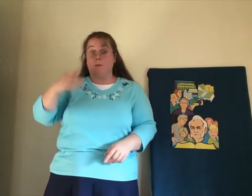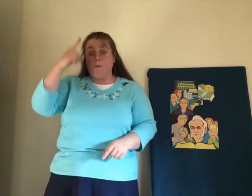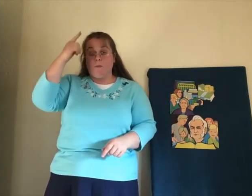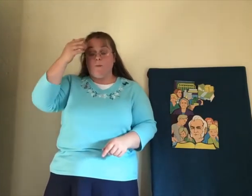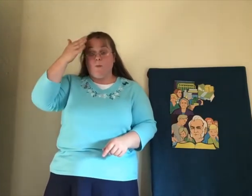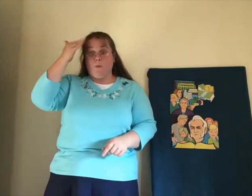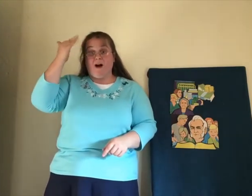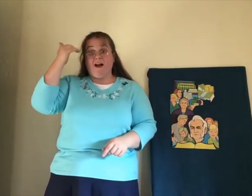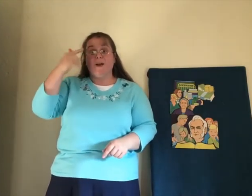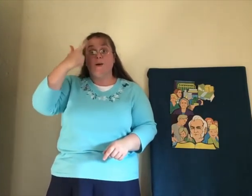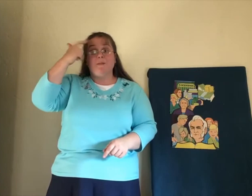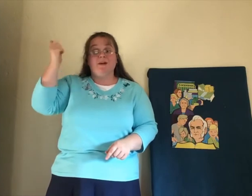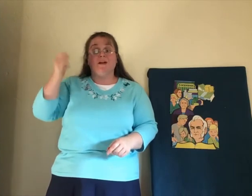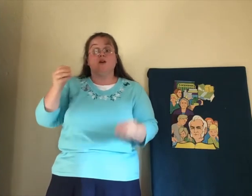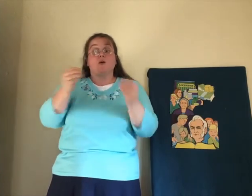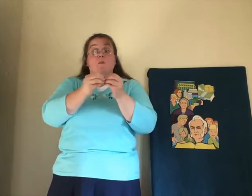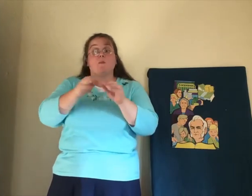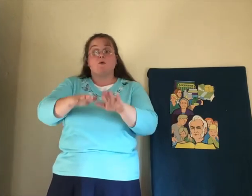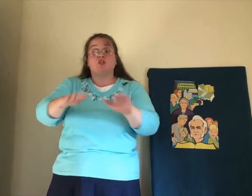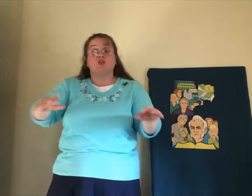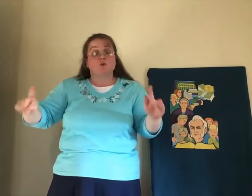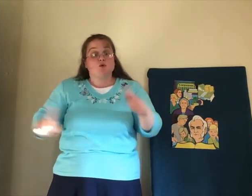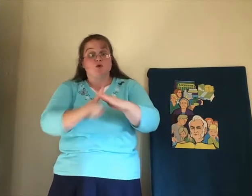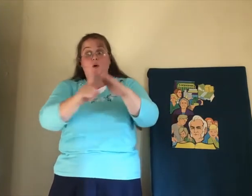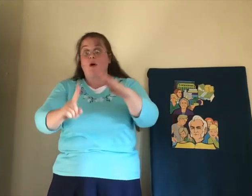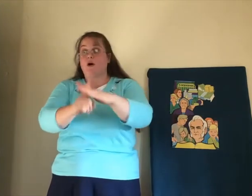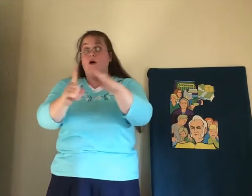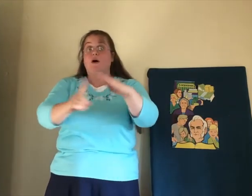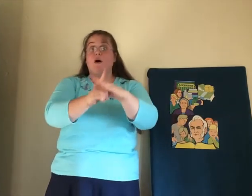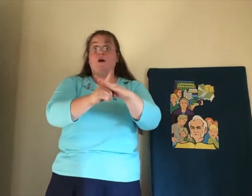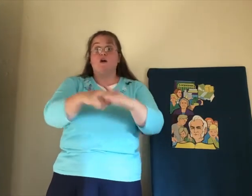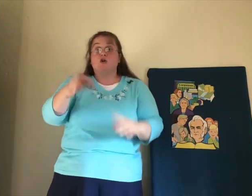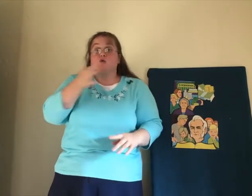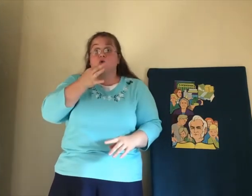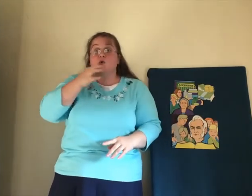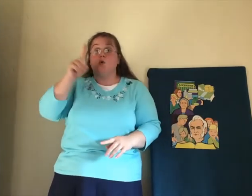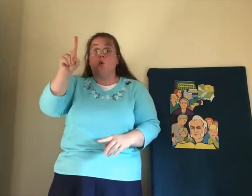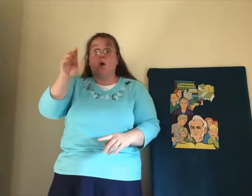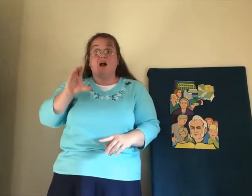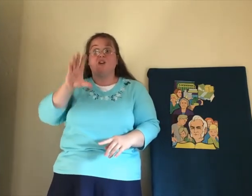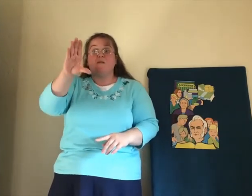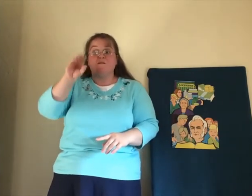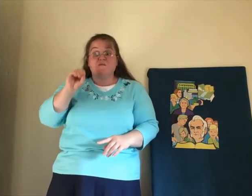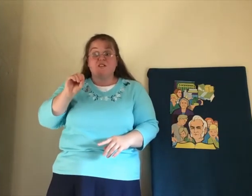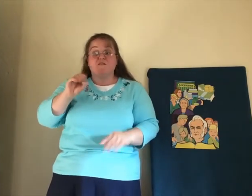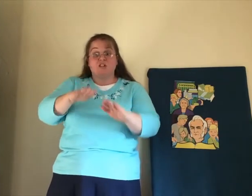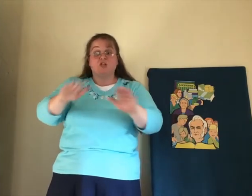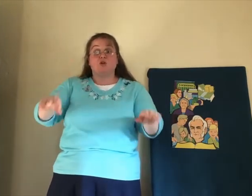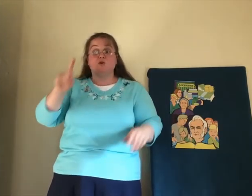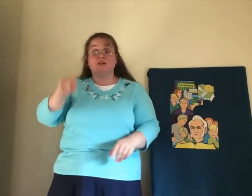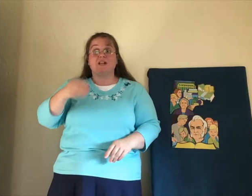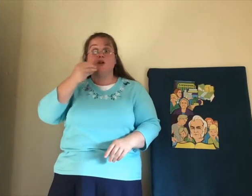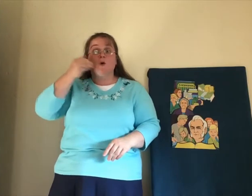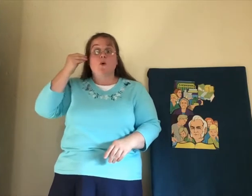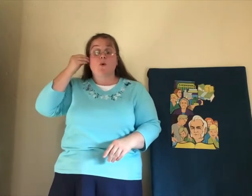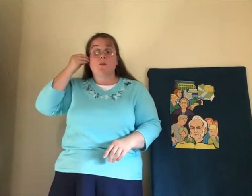Soon what happened was they needed new and more houses because there were so many more children showing up. Soon they